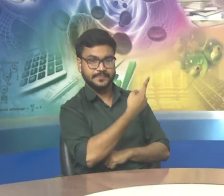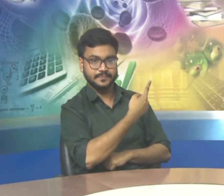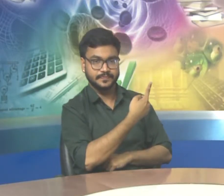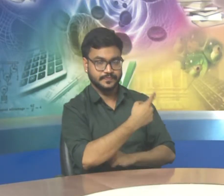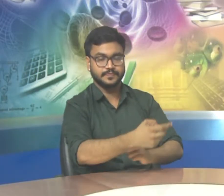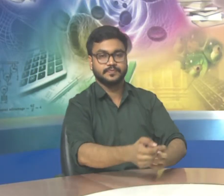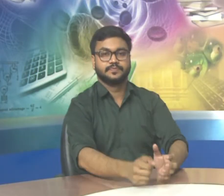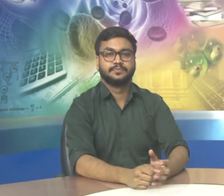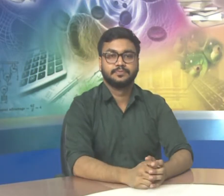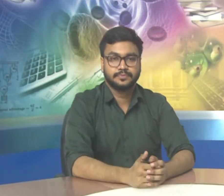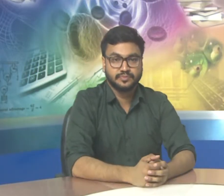it is moving.